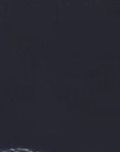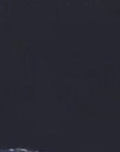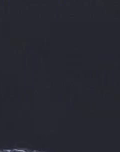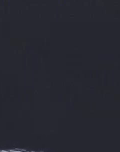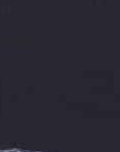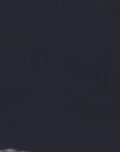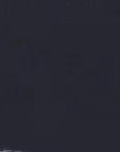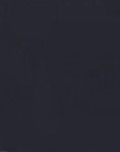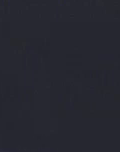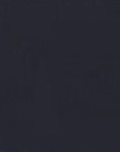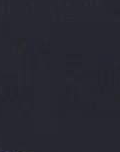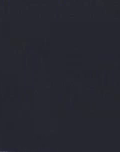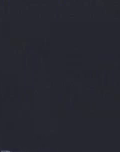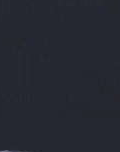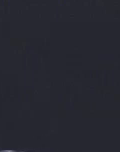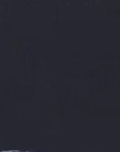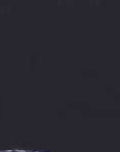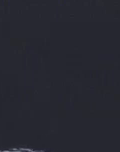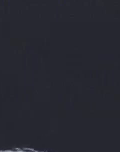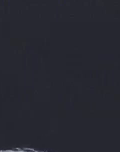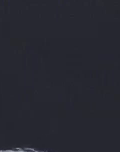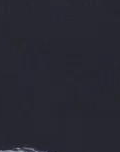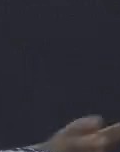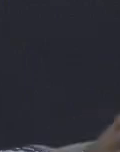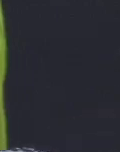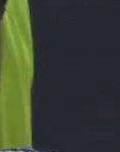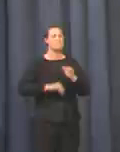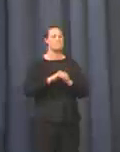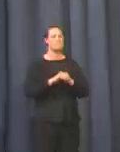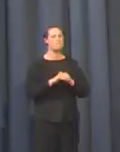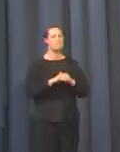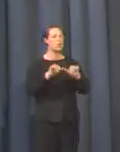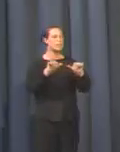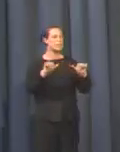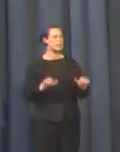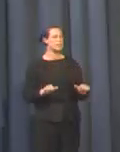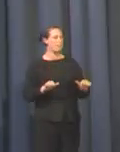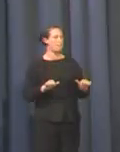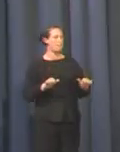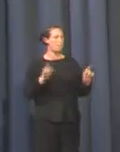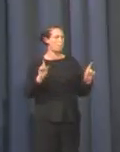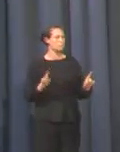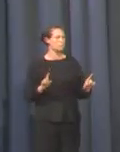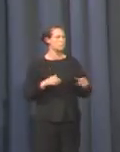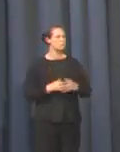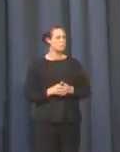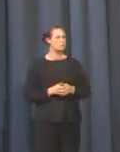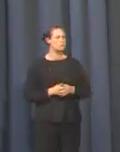I'd like to know what is going to be done about it.